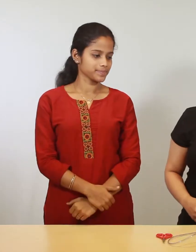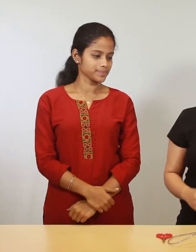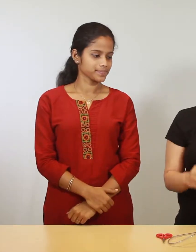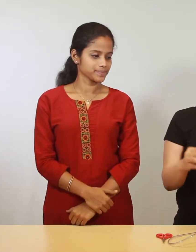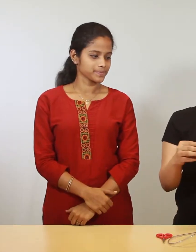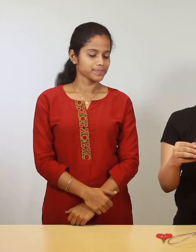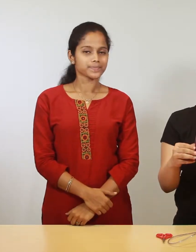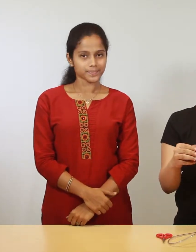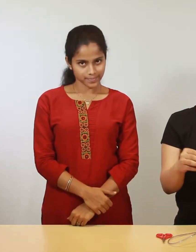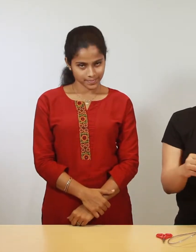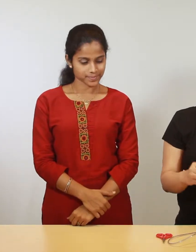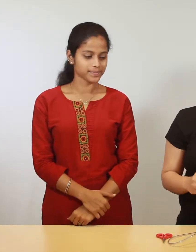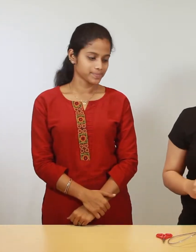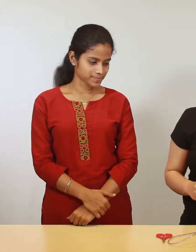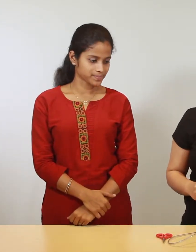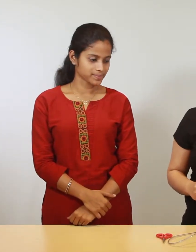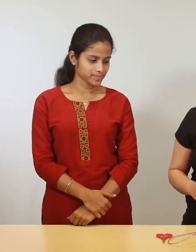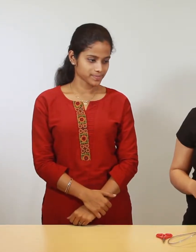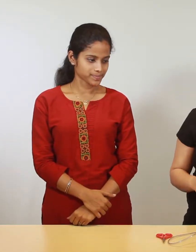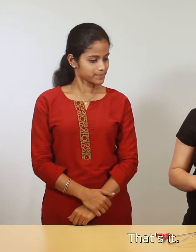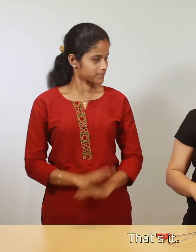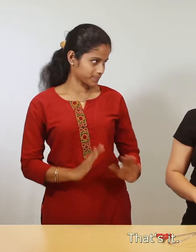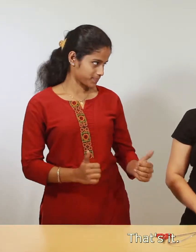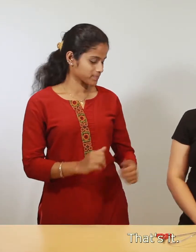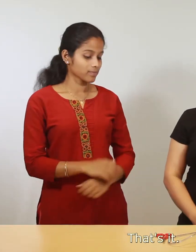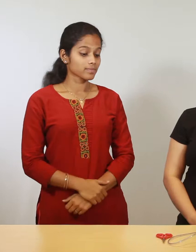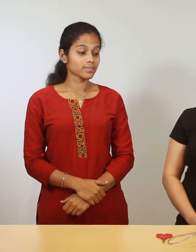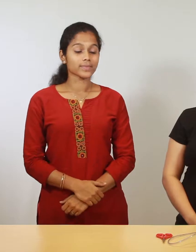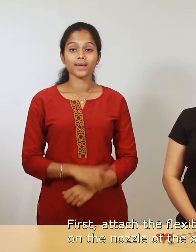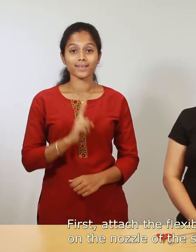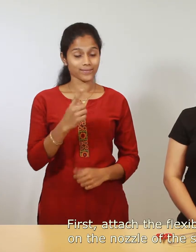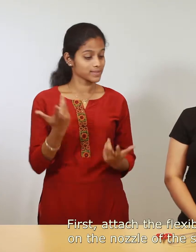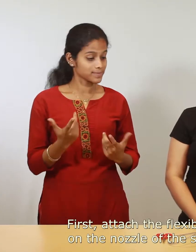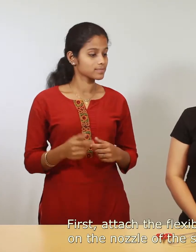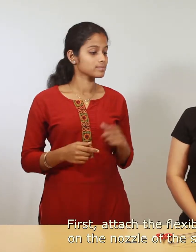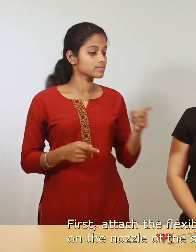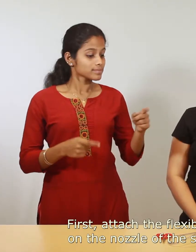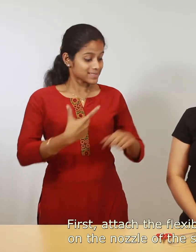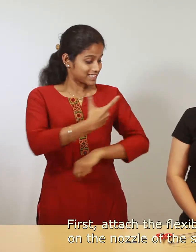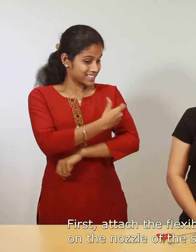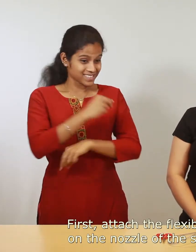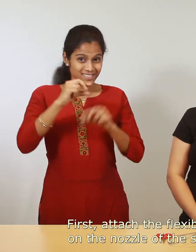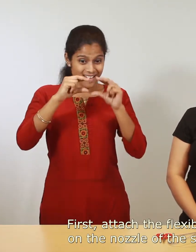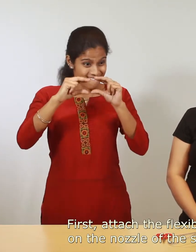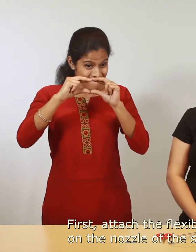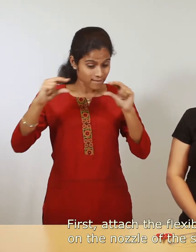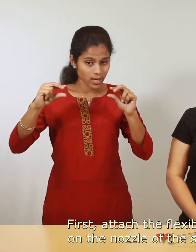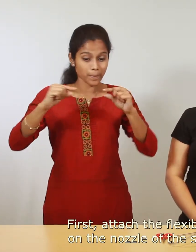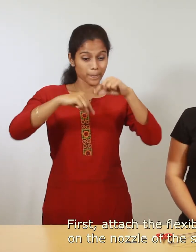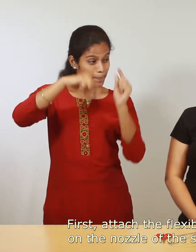water. Like this? Yes. That's it. First, attach the flexible pipe on the